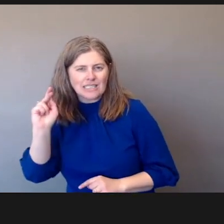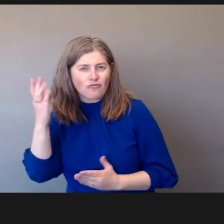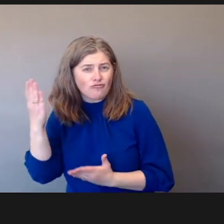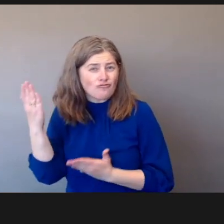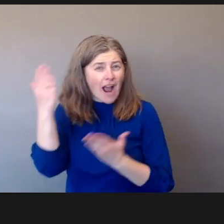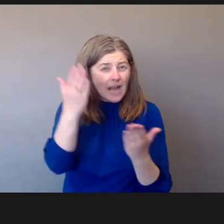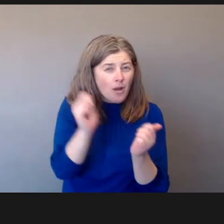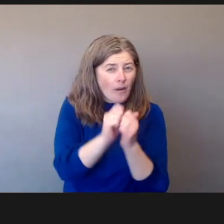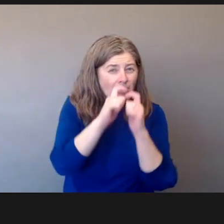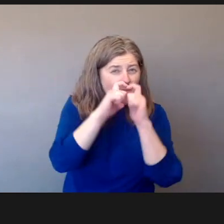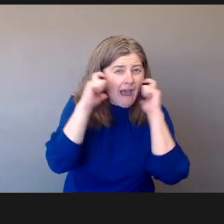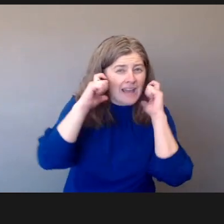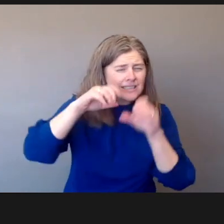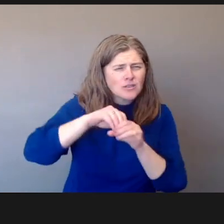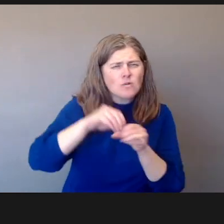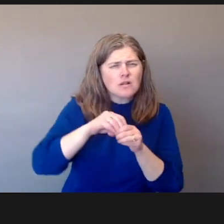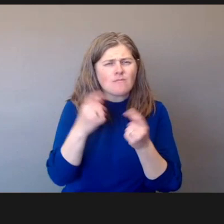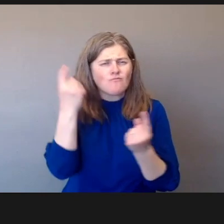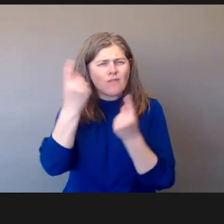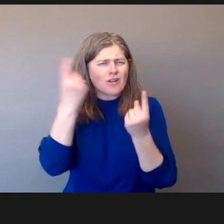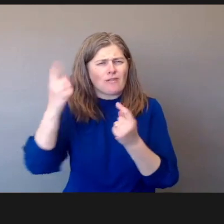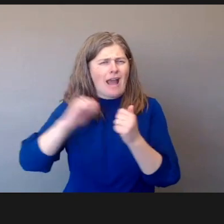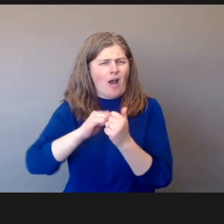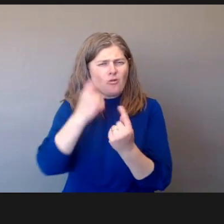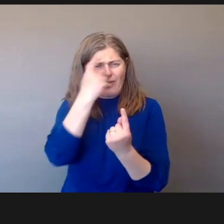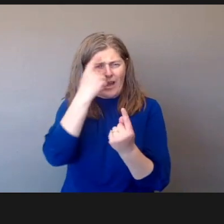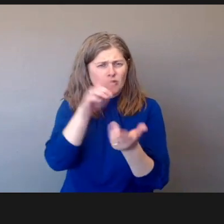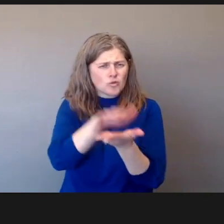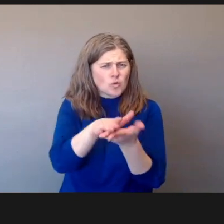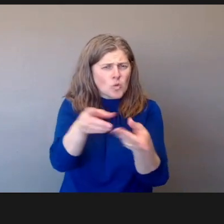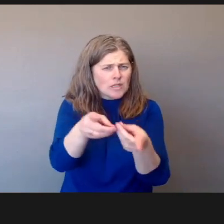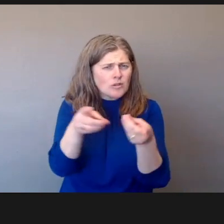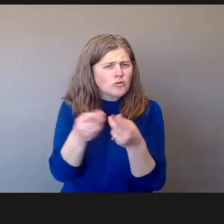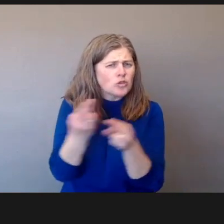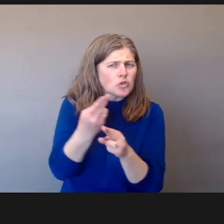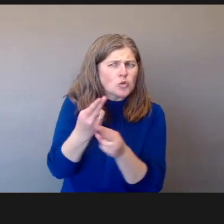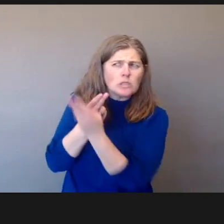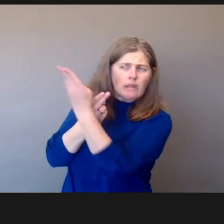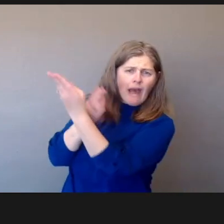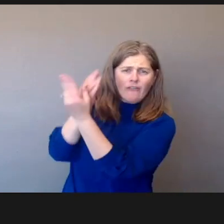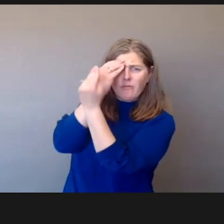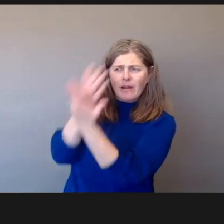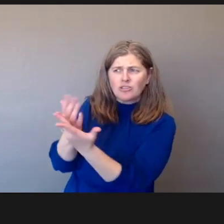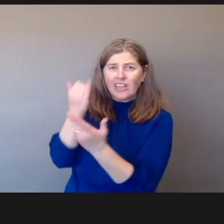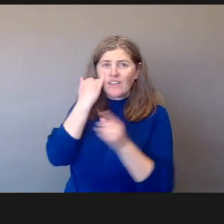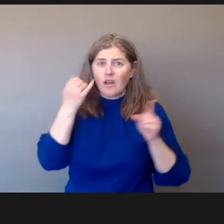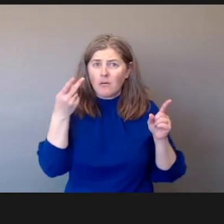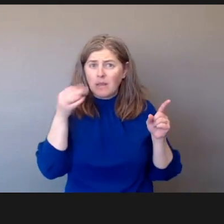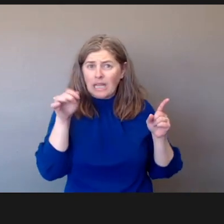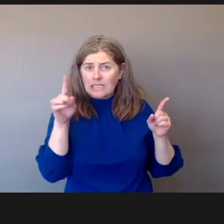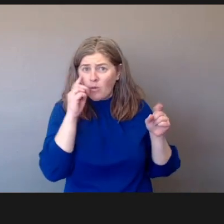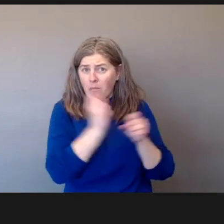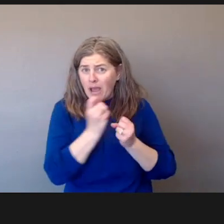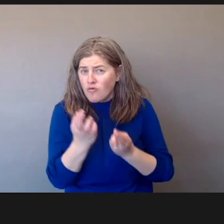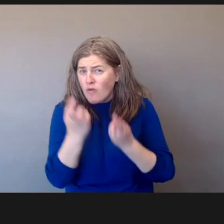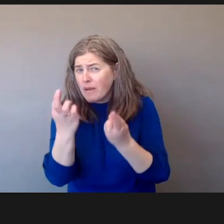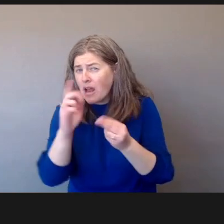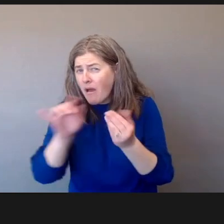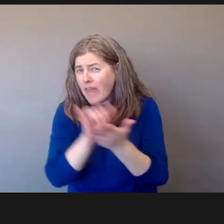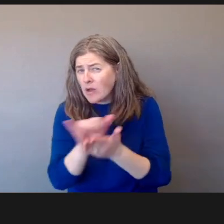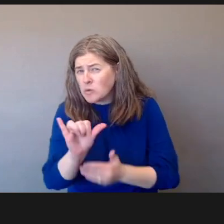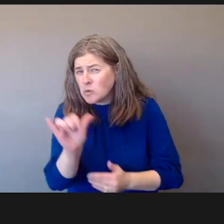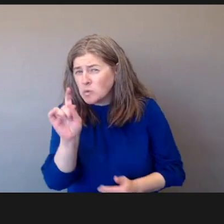recommending with masks indoors. So I'm wondering how you think school districts should use this information, and if PED will make a recommendation about that as